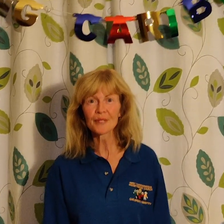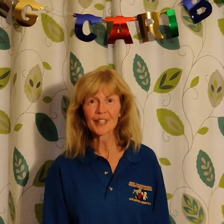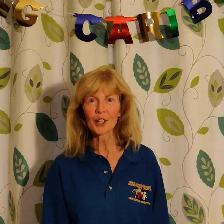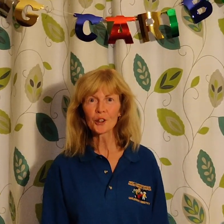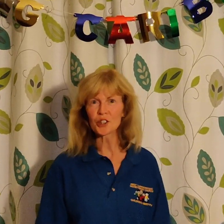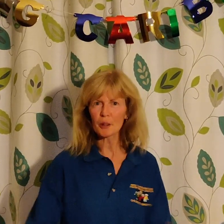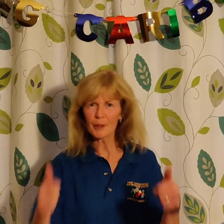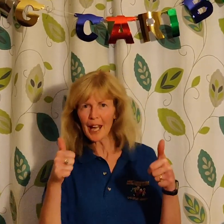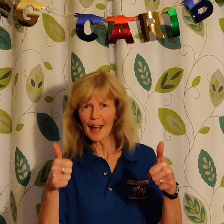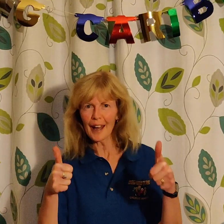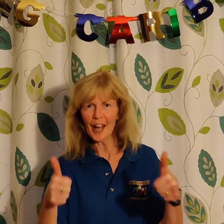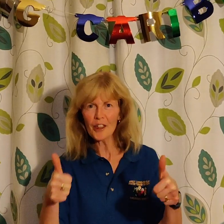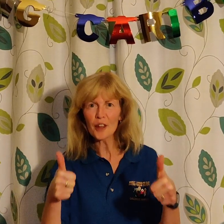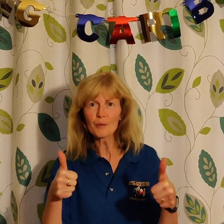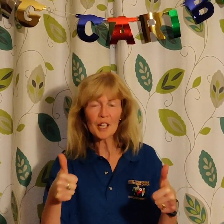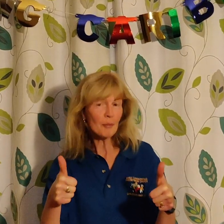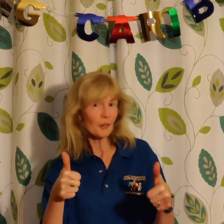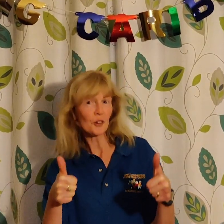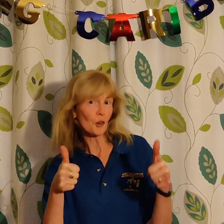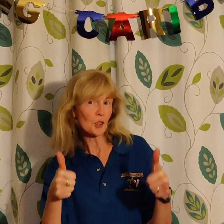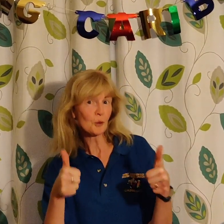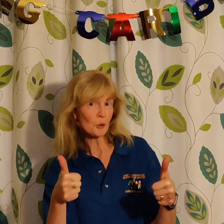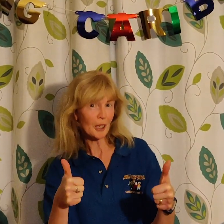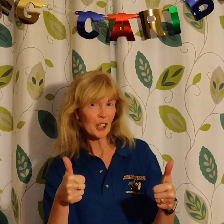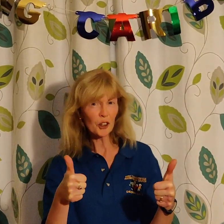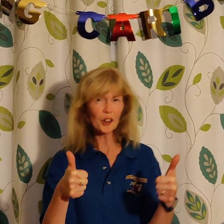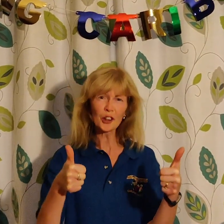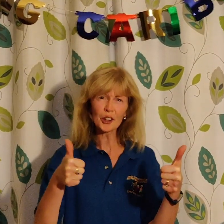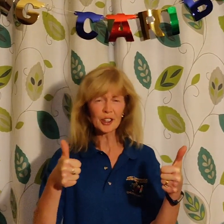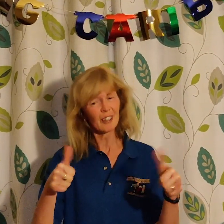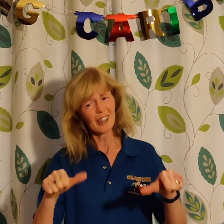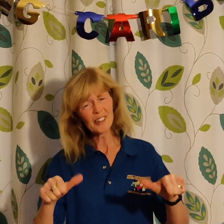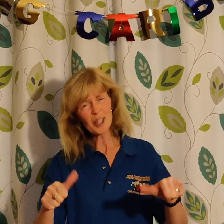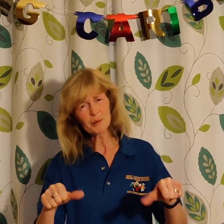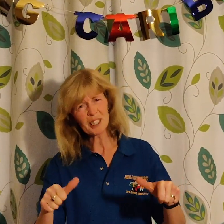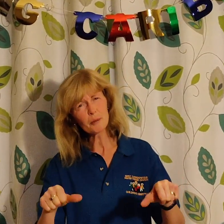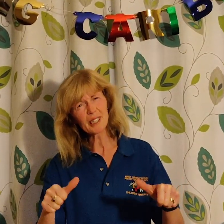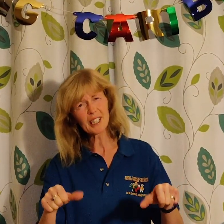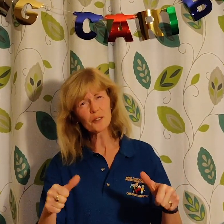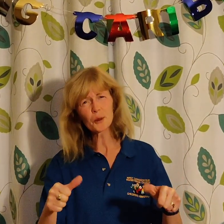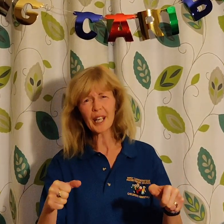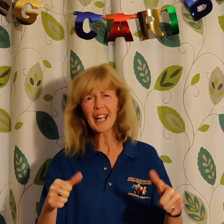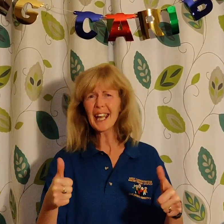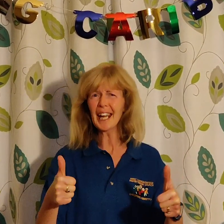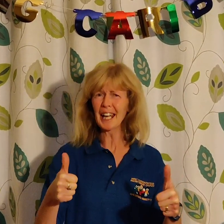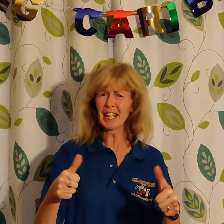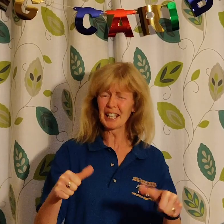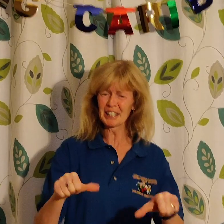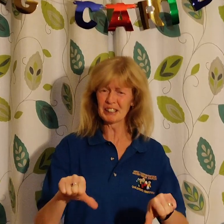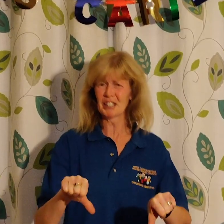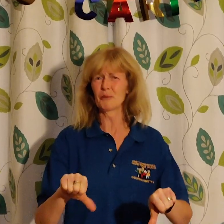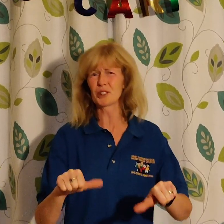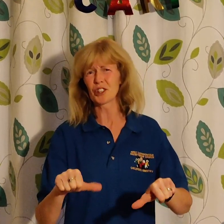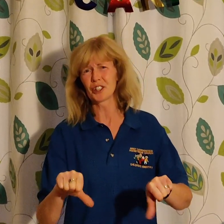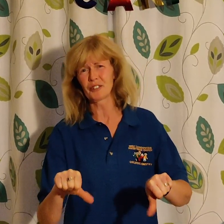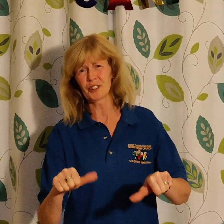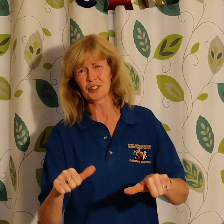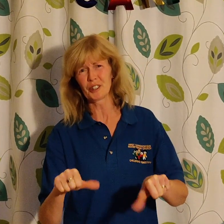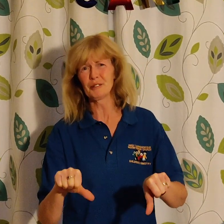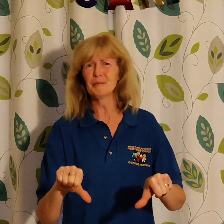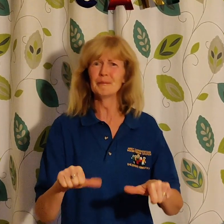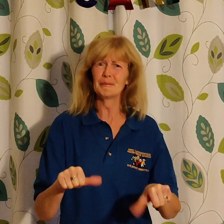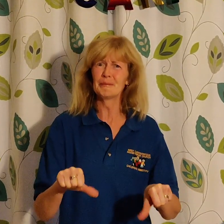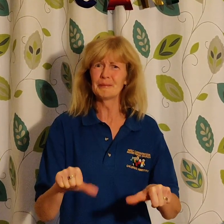warm-ups? Could you give me a thumbs up if you thought she was really good, thumbs in the middle if okay, and thumbs down